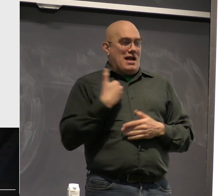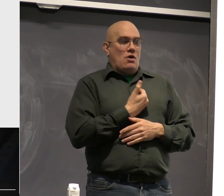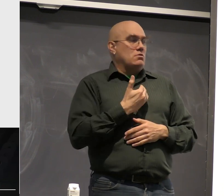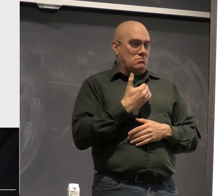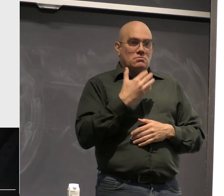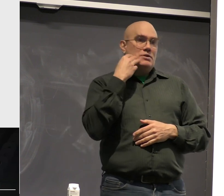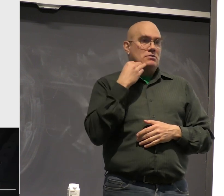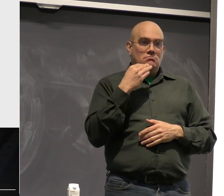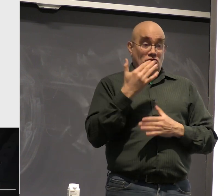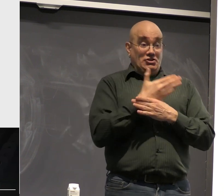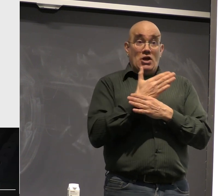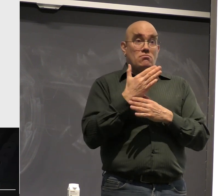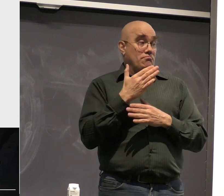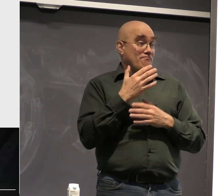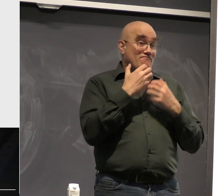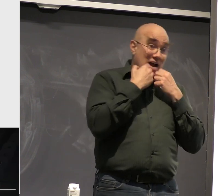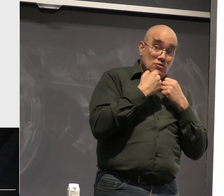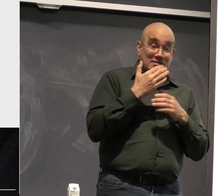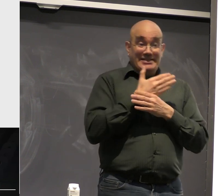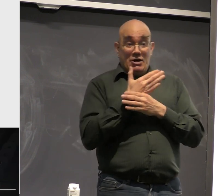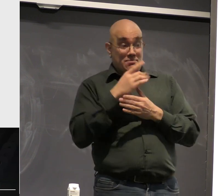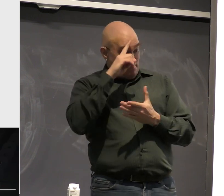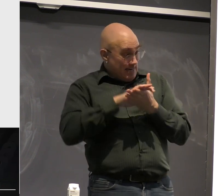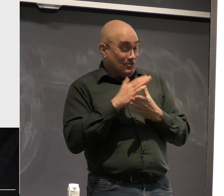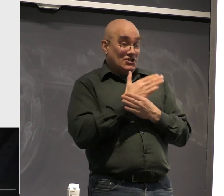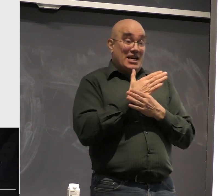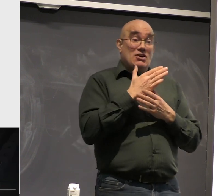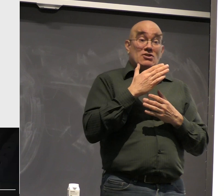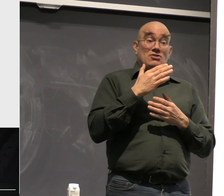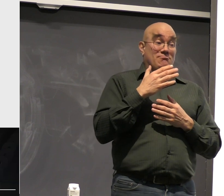things are evolving, of course, as part of our experience, our shared values, our shared beliefs,